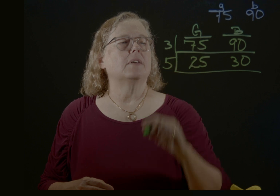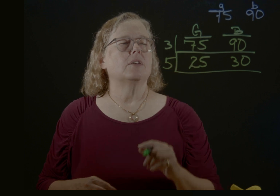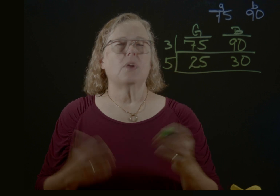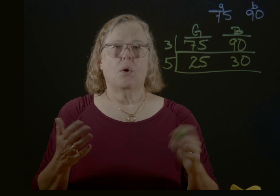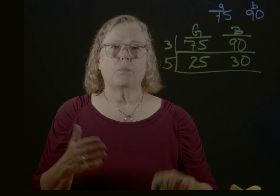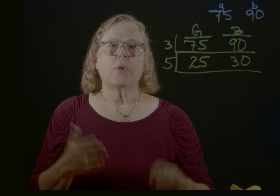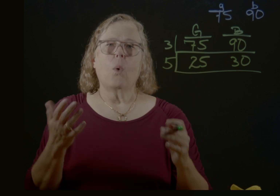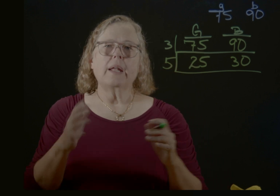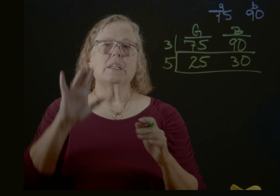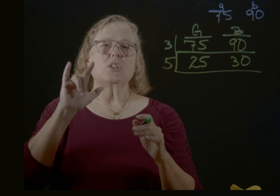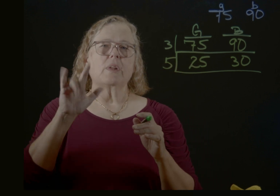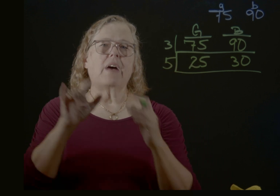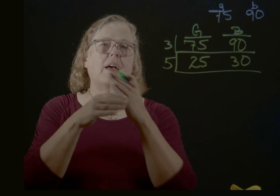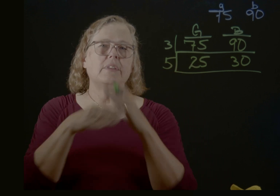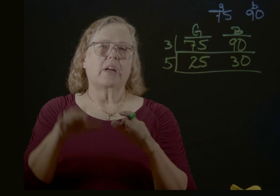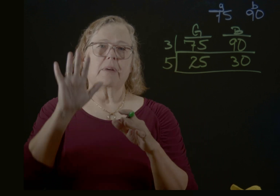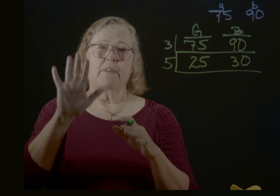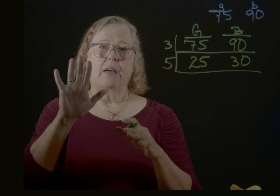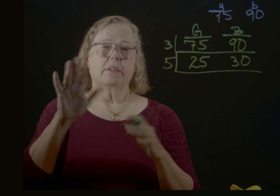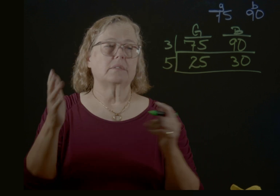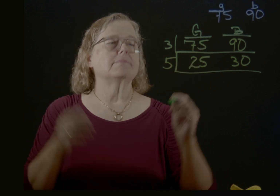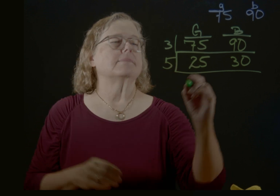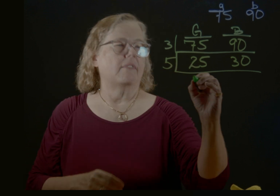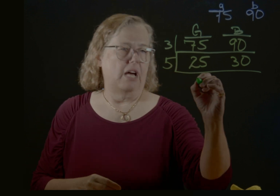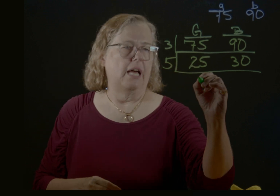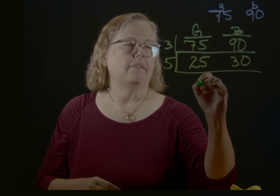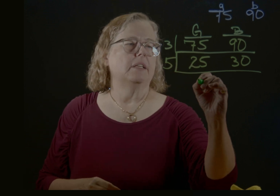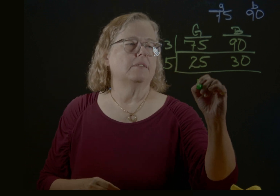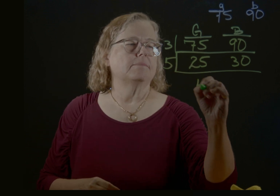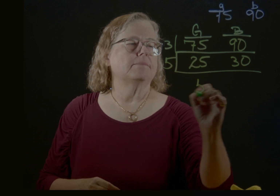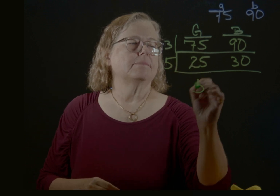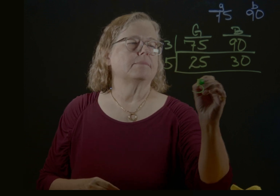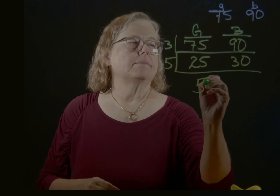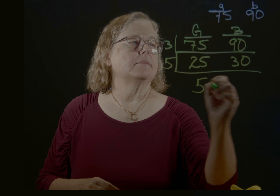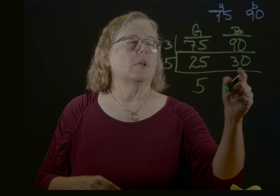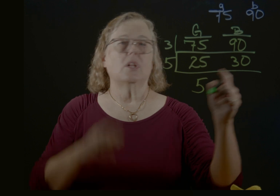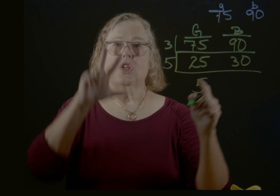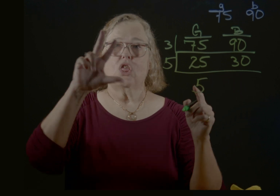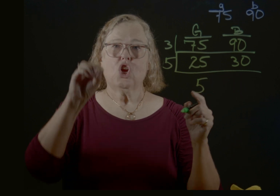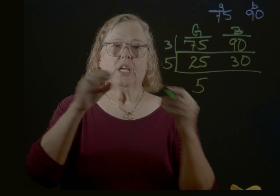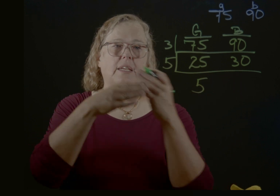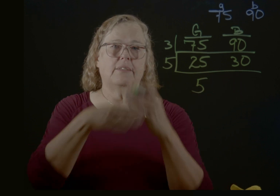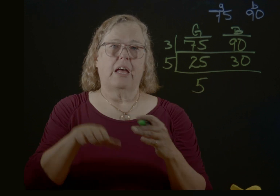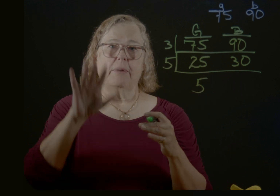So what? 25 divided by 5 is 5. 30 divided by